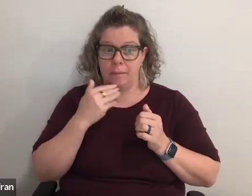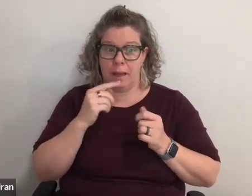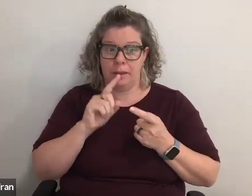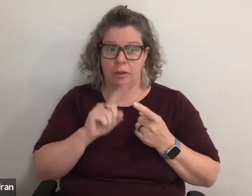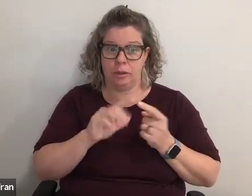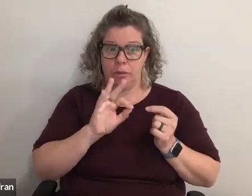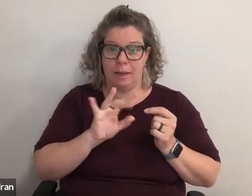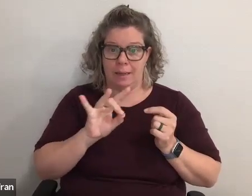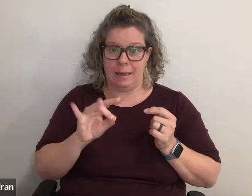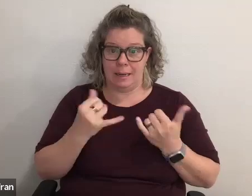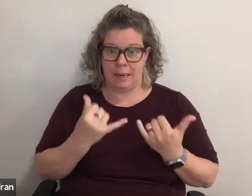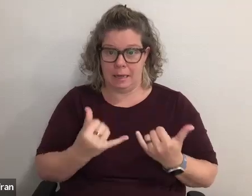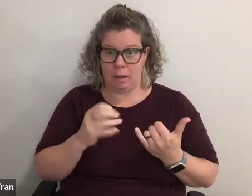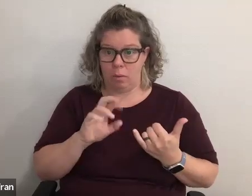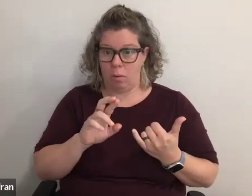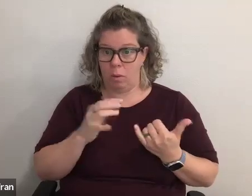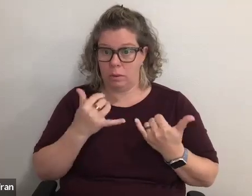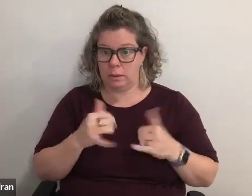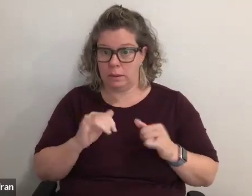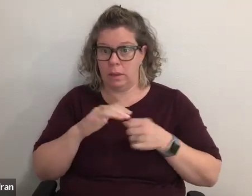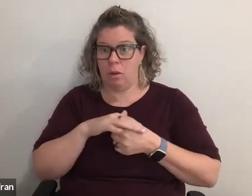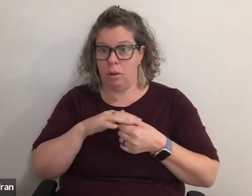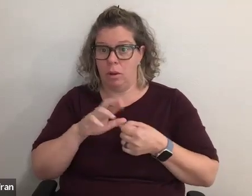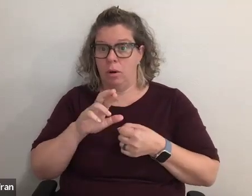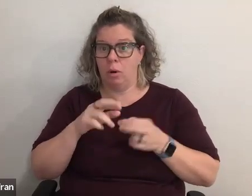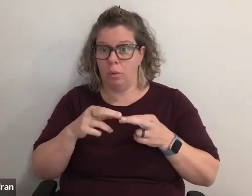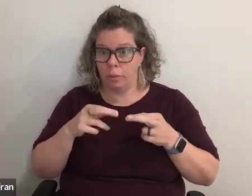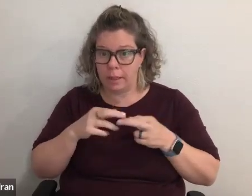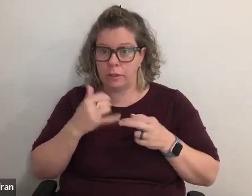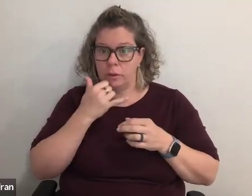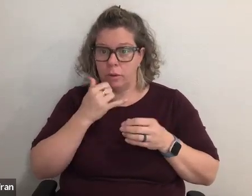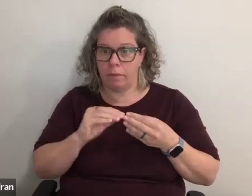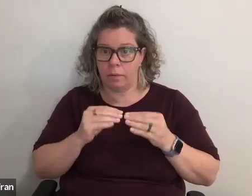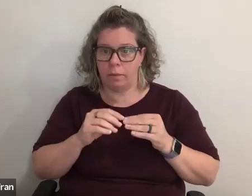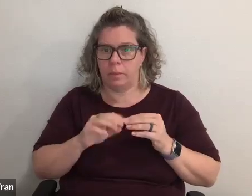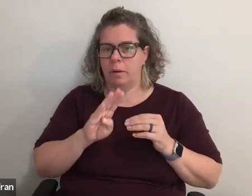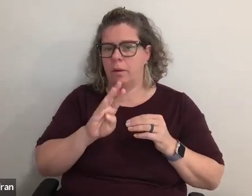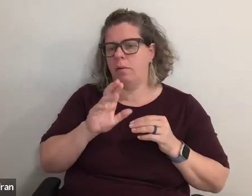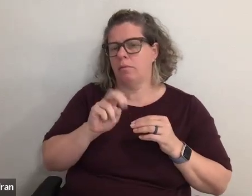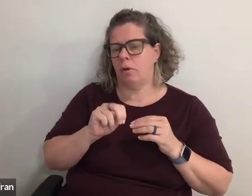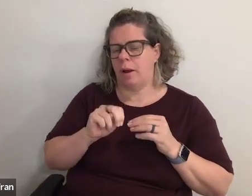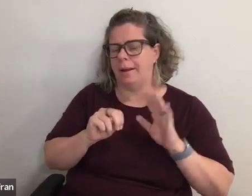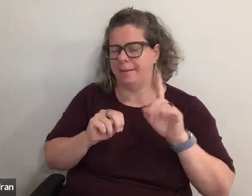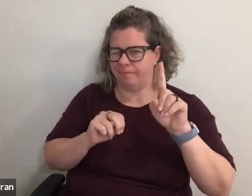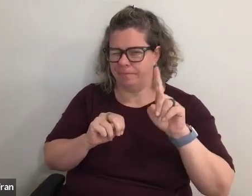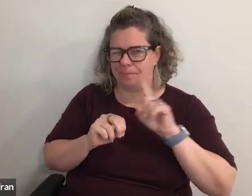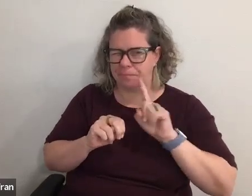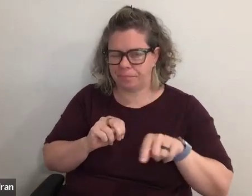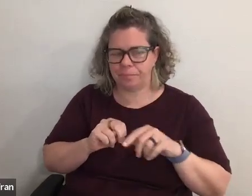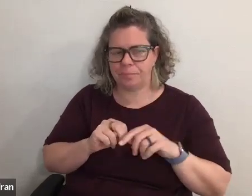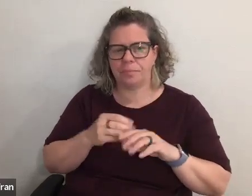go through 988 now, or are there still regional phone numbers? Yeah, I can take that one.